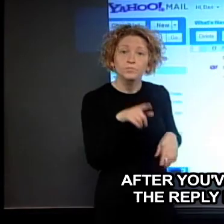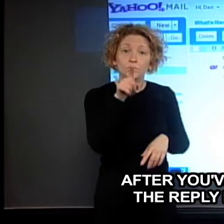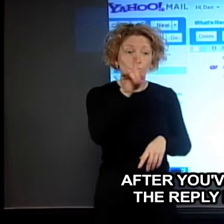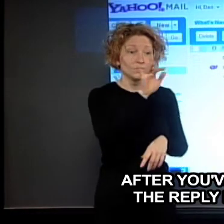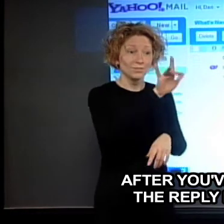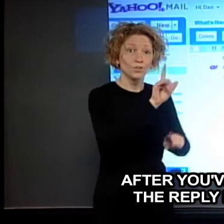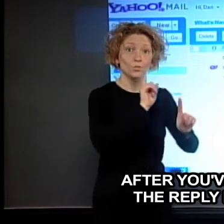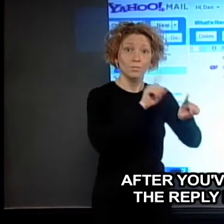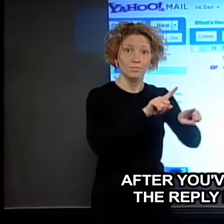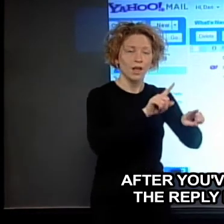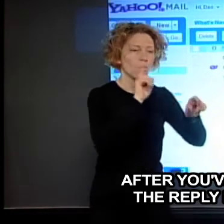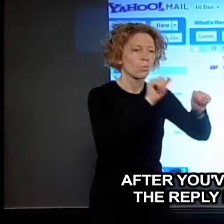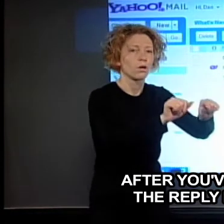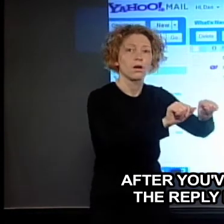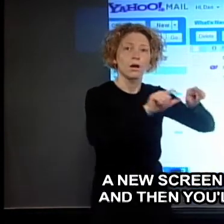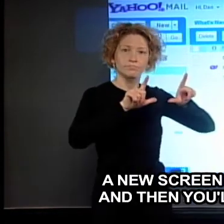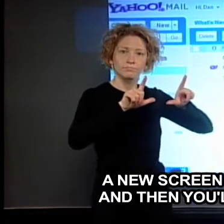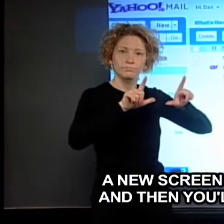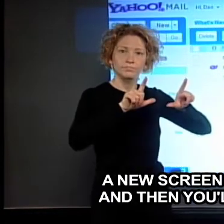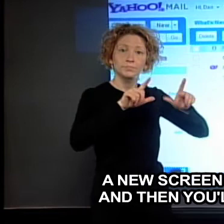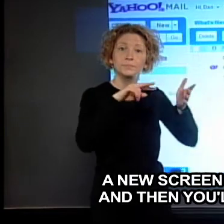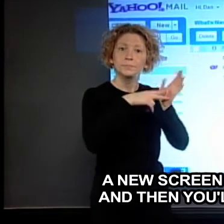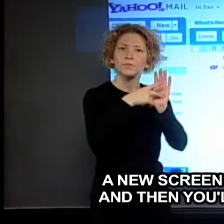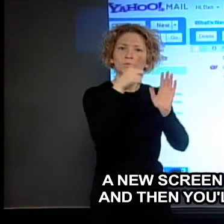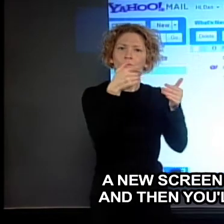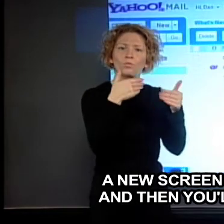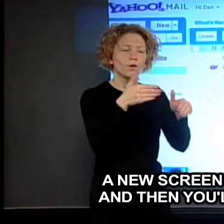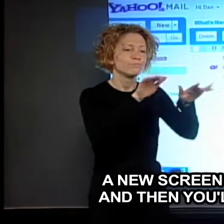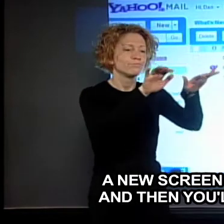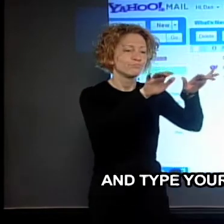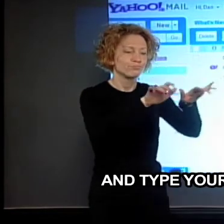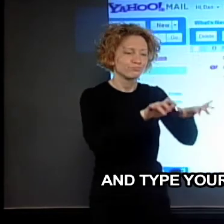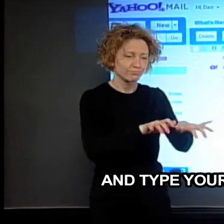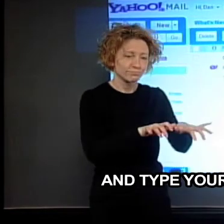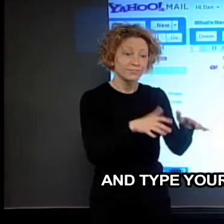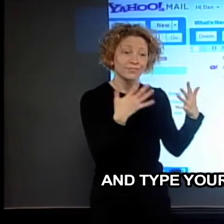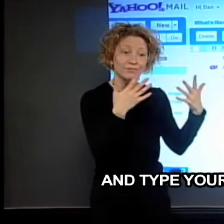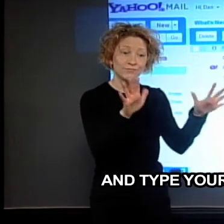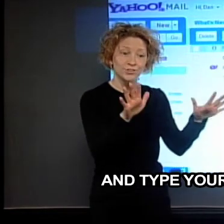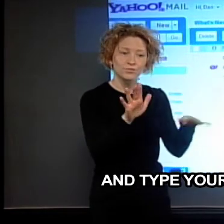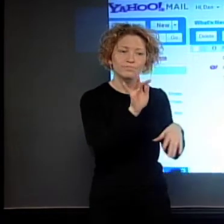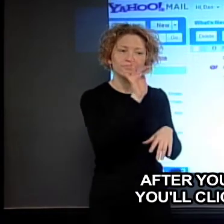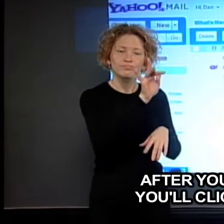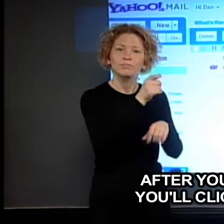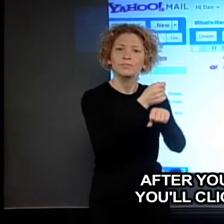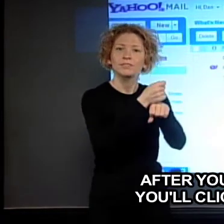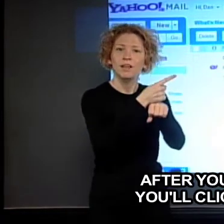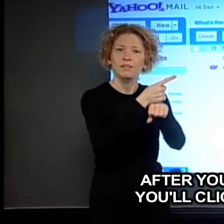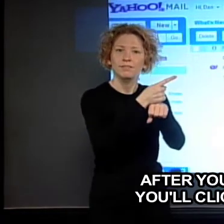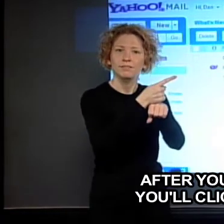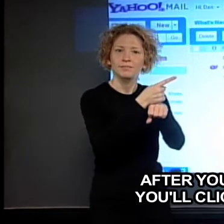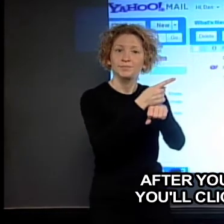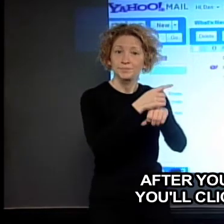After you've clicked the reply button, a new screen will pop up, and then you'll go ahead and type your response. After you finish, you'll click send.